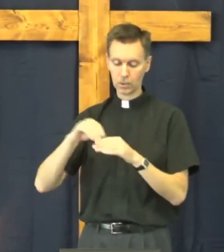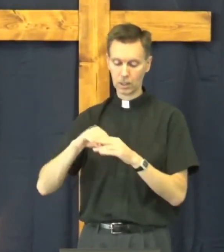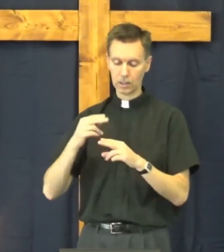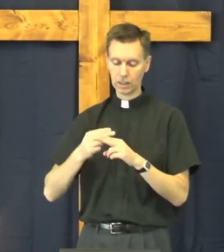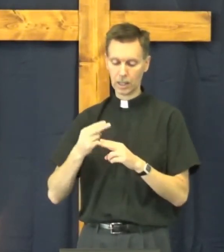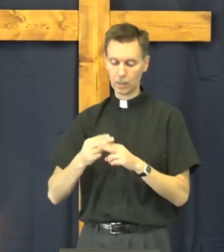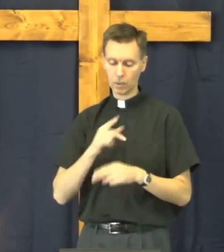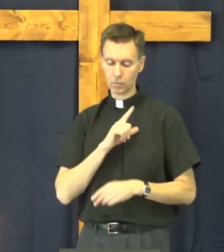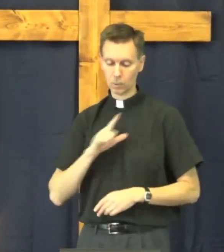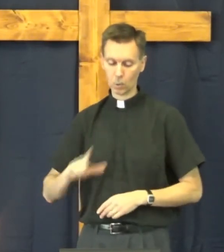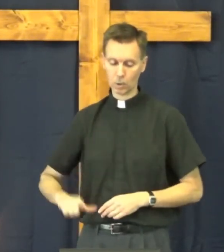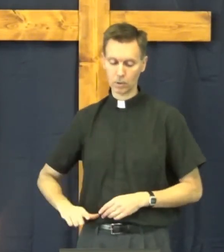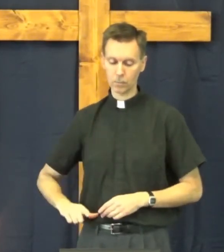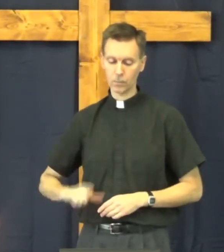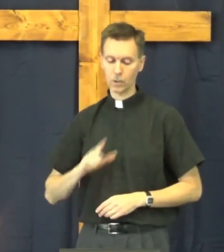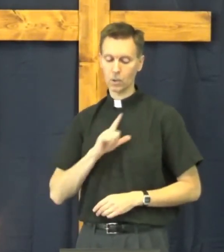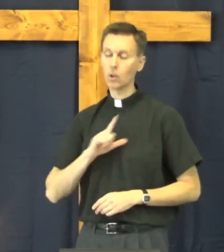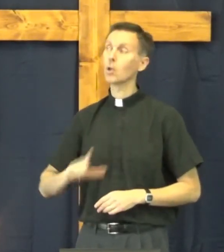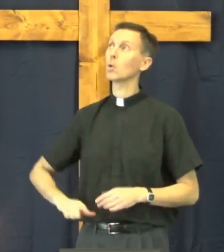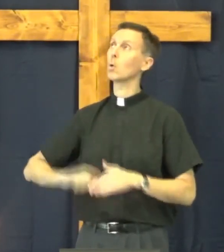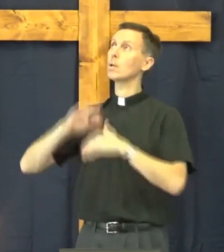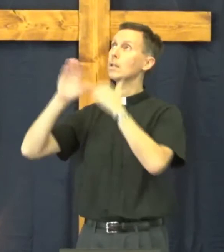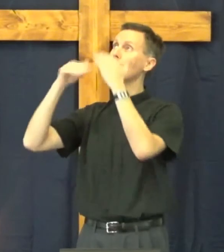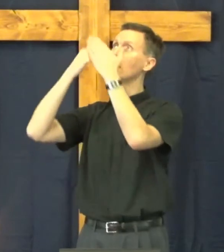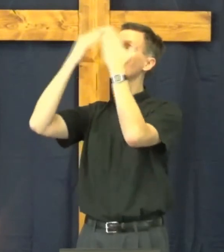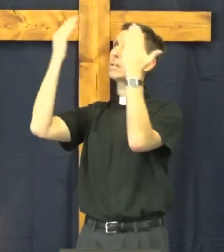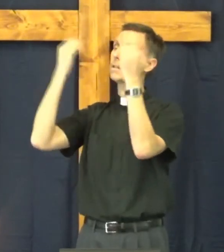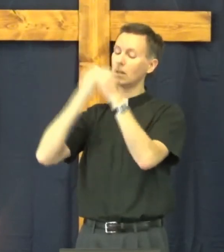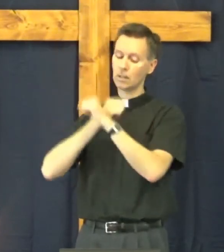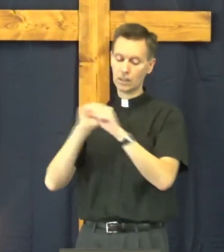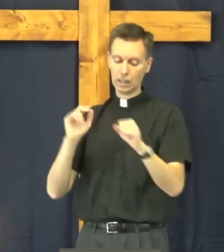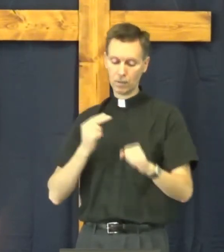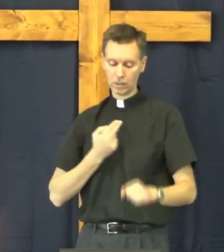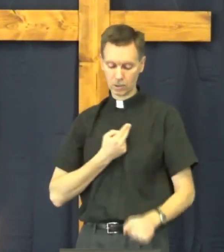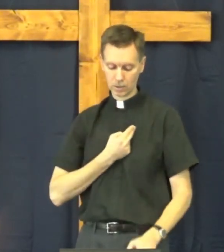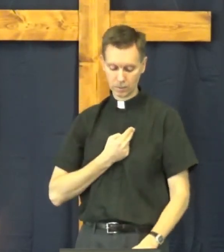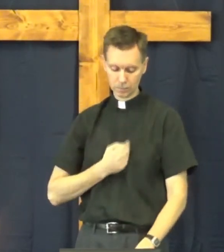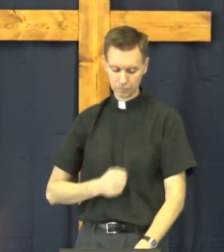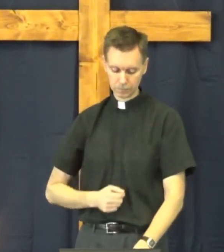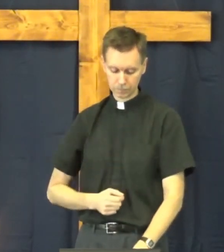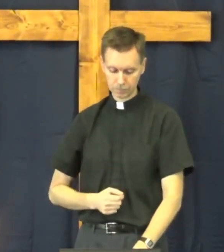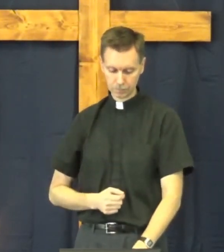in the name of the Lord. Lord in heaven, save us.